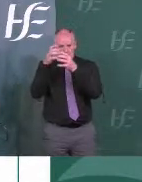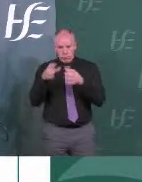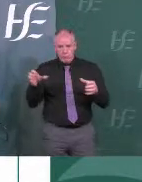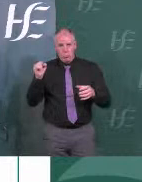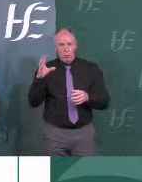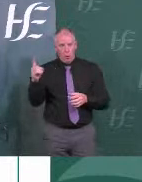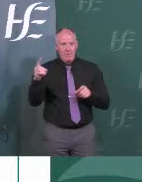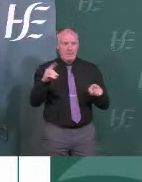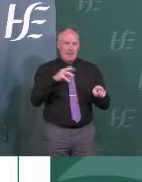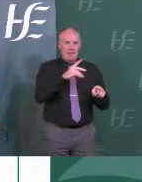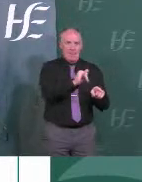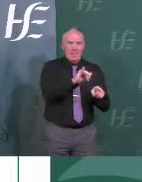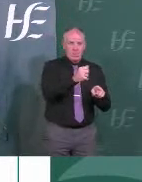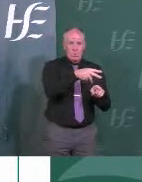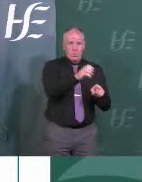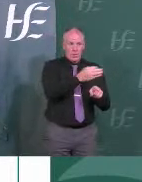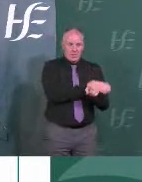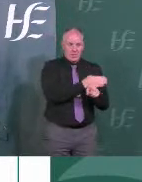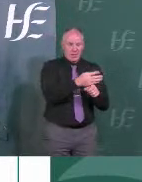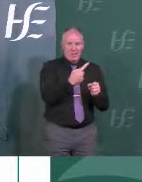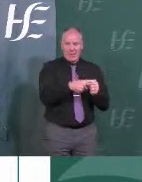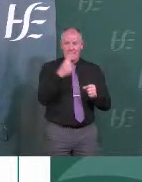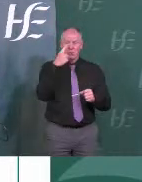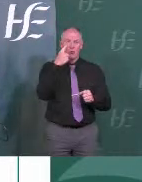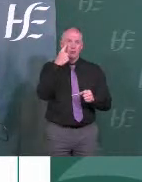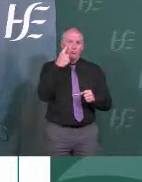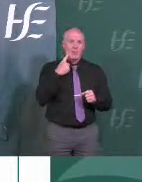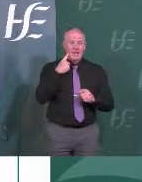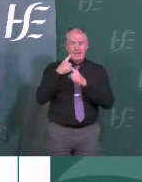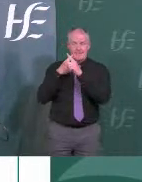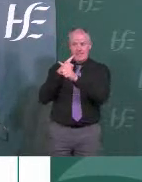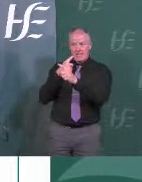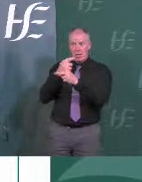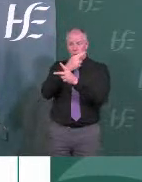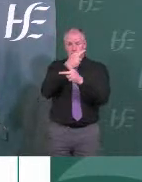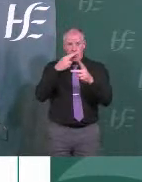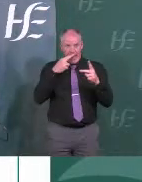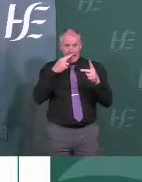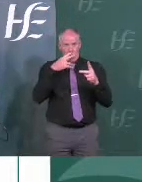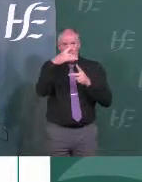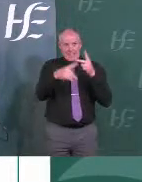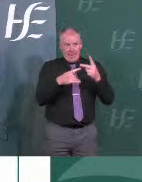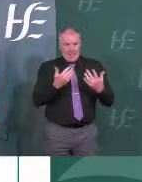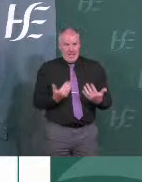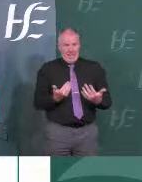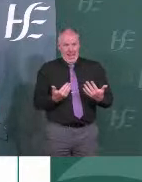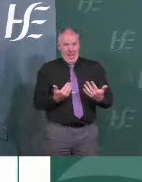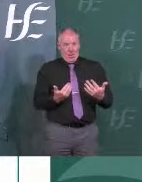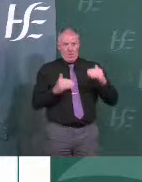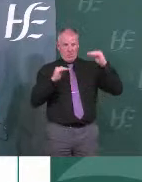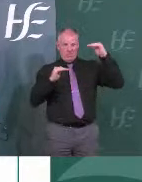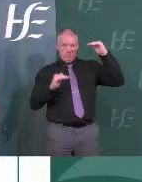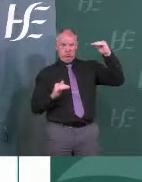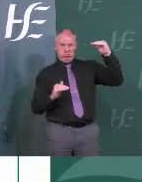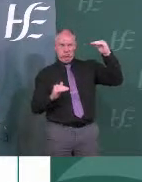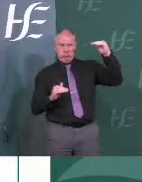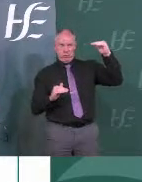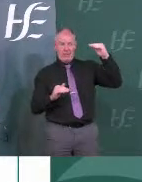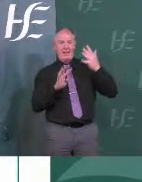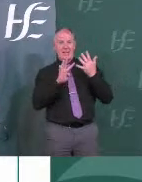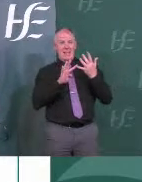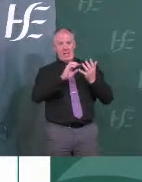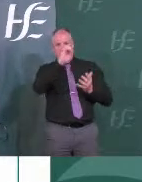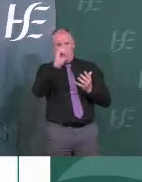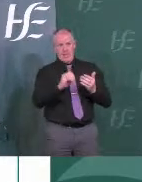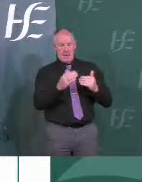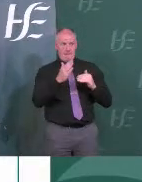last year, getting activity back in, and that's the green line. So the red line is where we're at this year. So a considerable difference, 9%